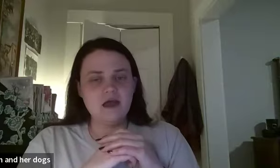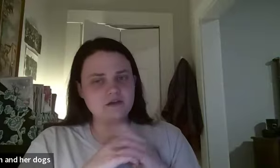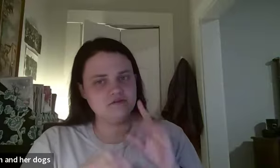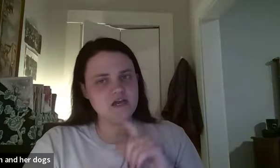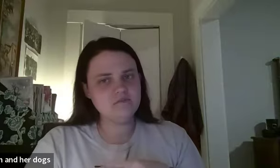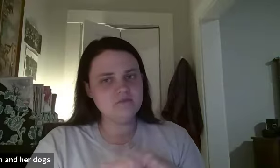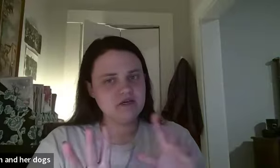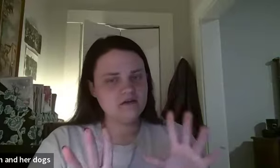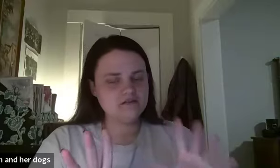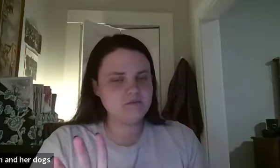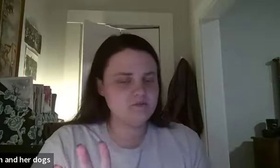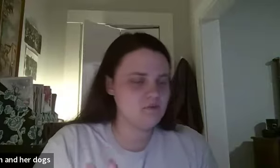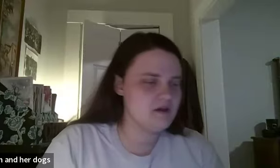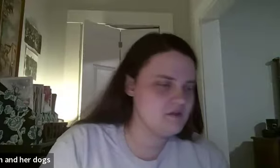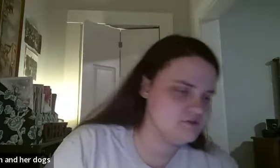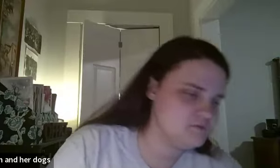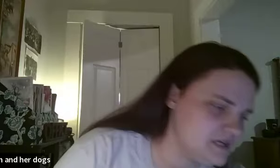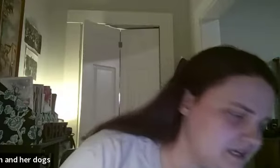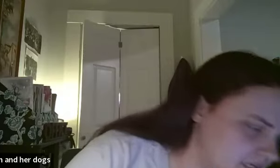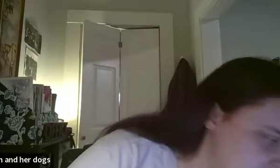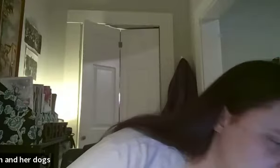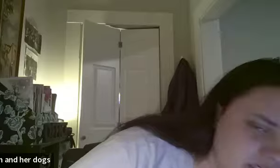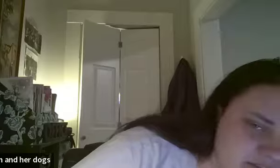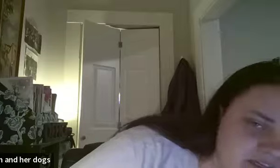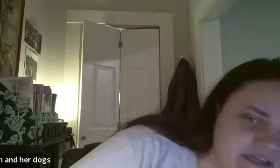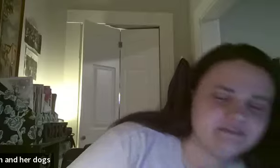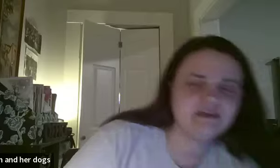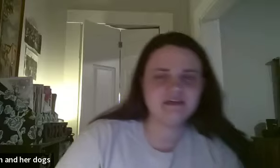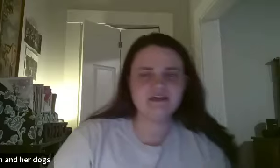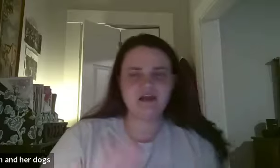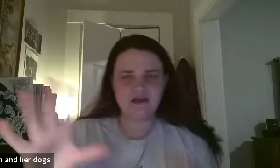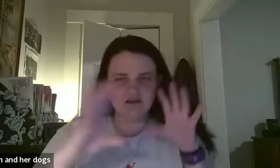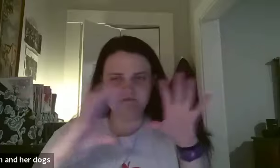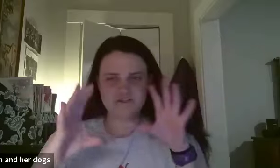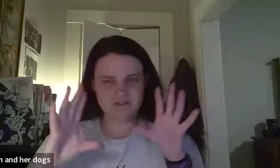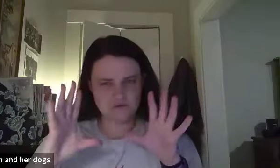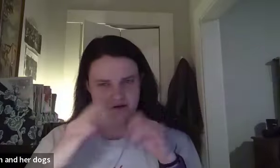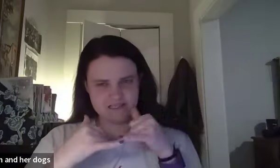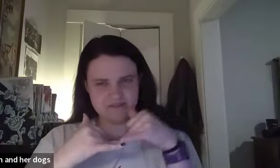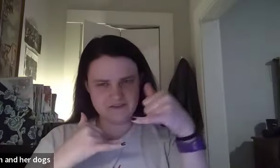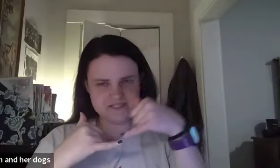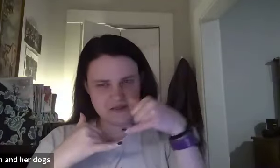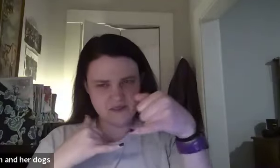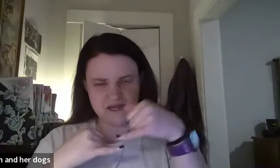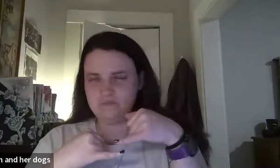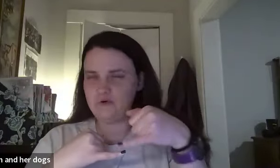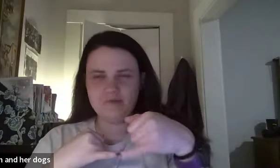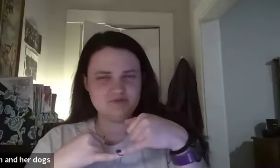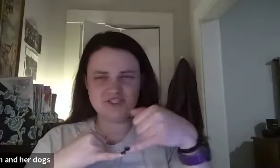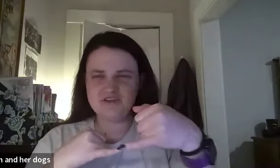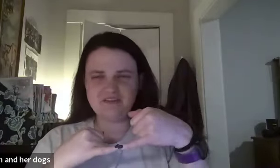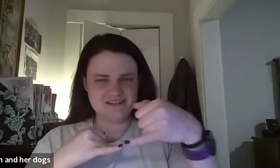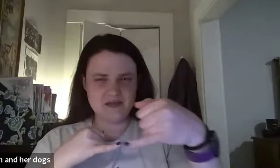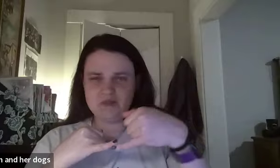I know time can be one of those where it can get to you. They can get kind of confusing. That's why I always say think of a timeline. I promise. Once you get that